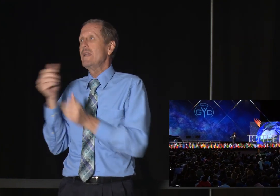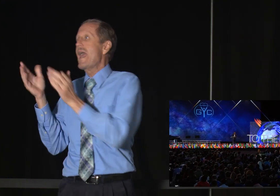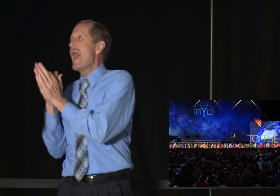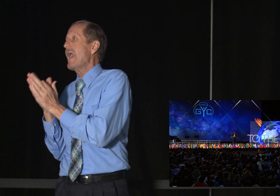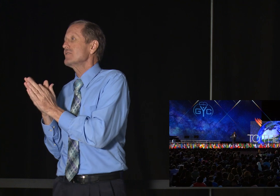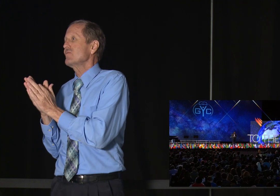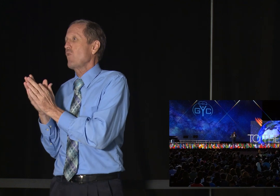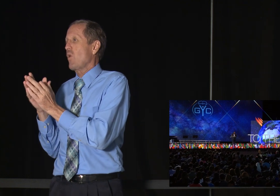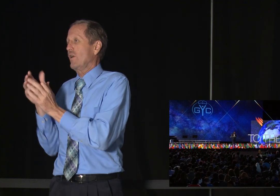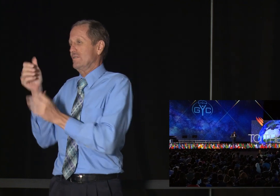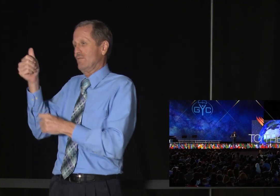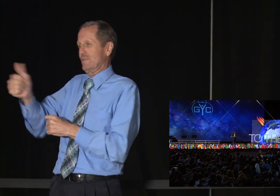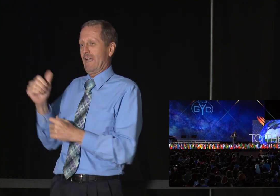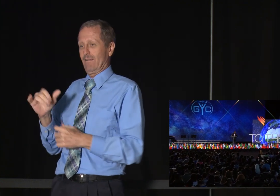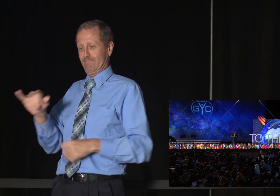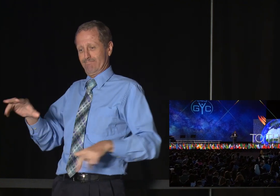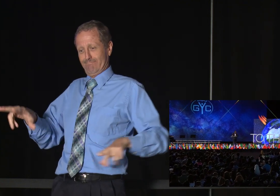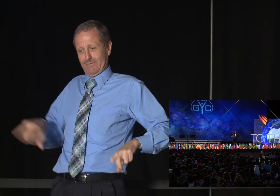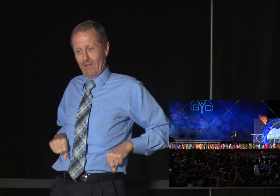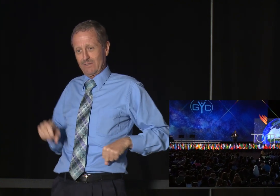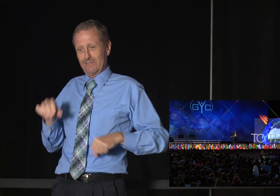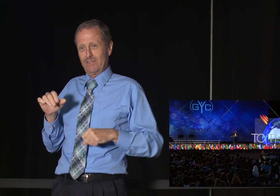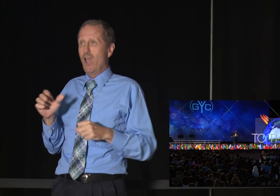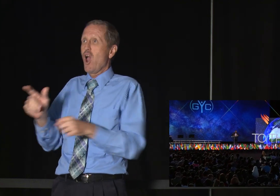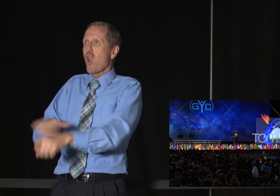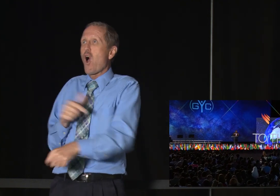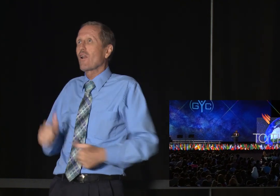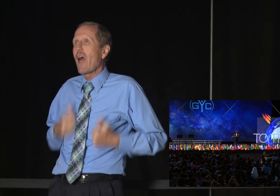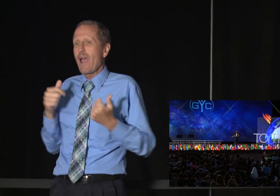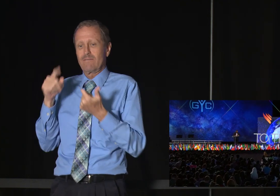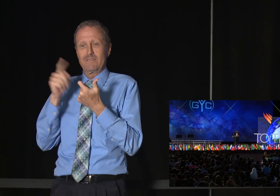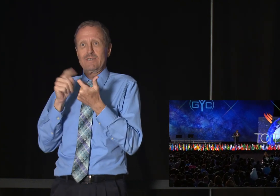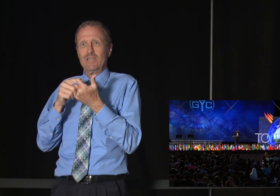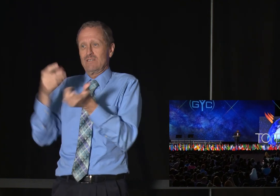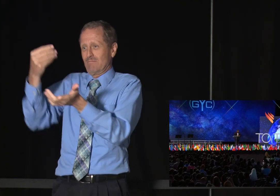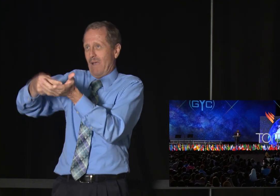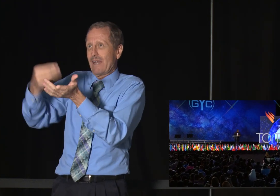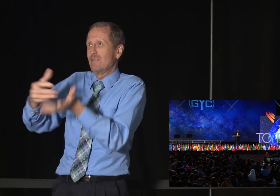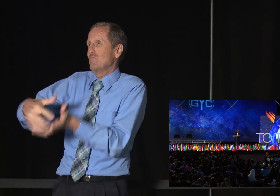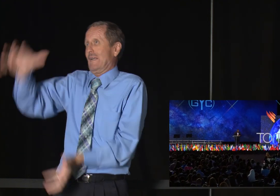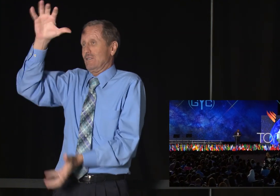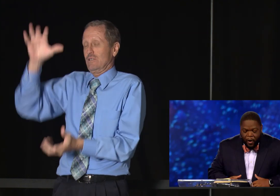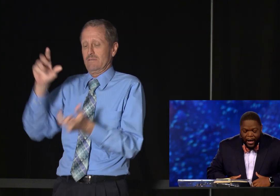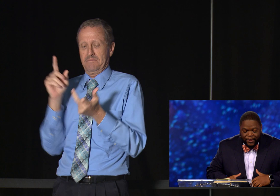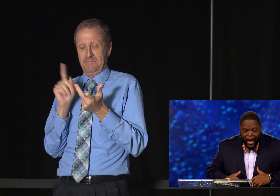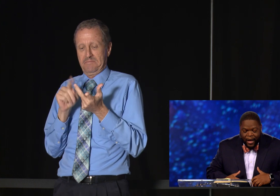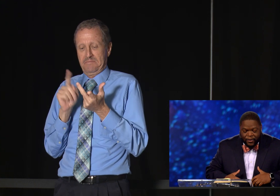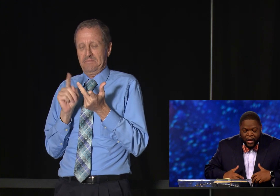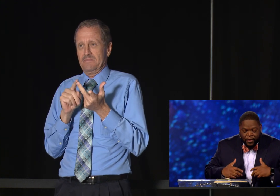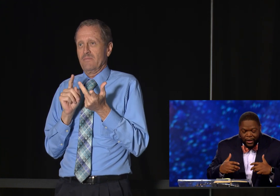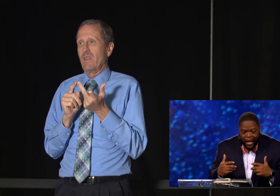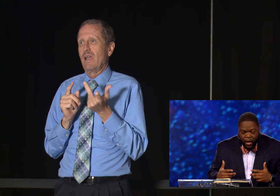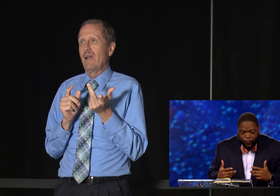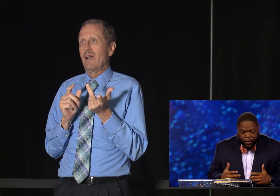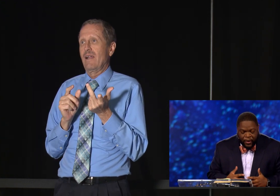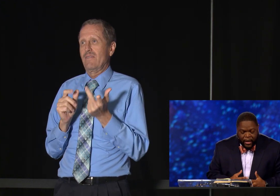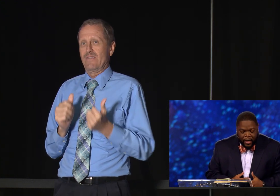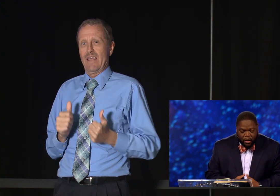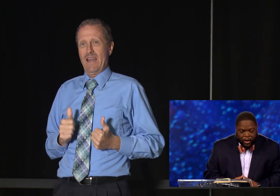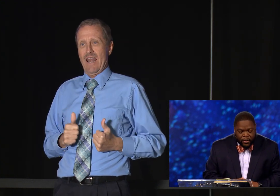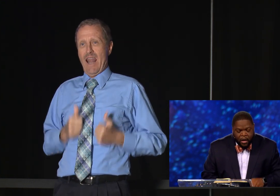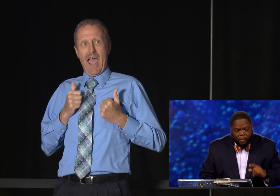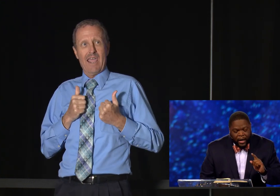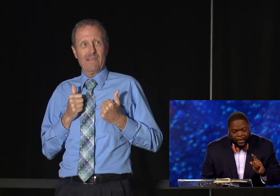for thyself long life, neither hast asked riches for thyself, nor hast asked the life of